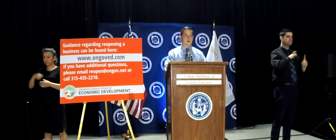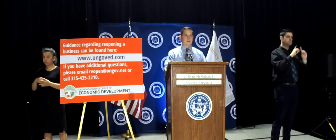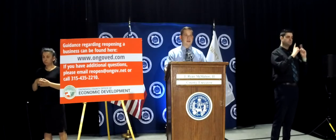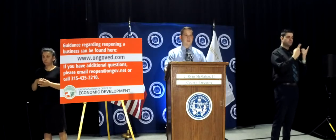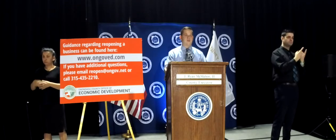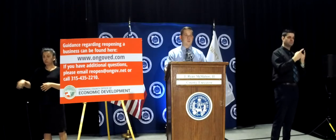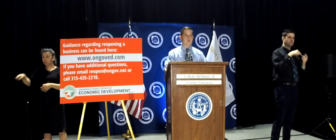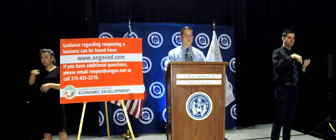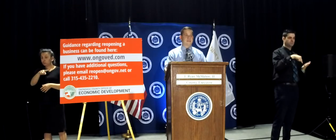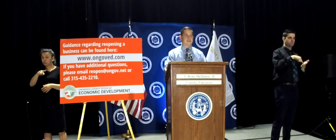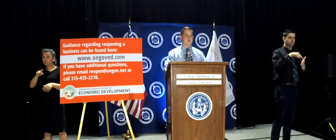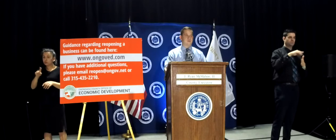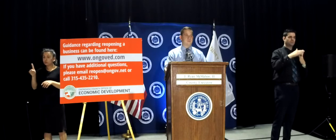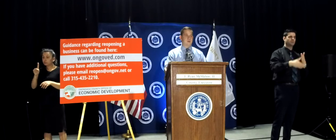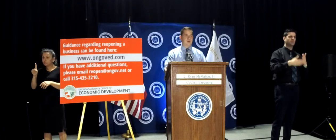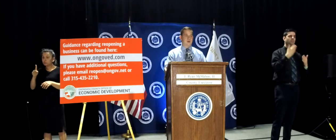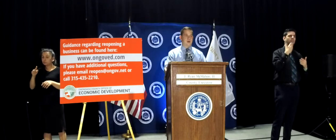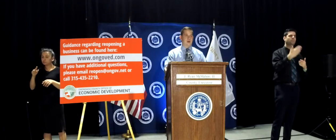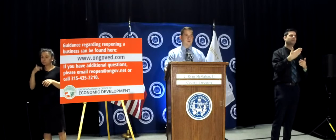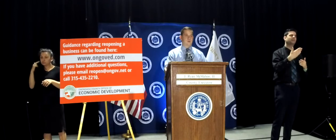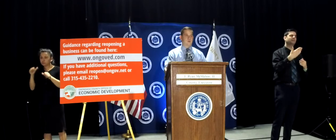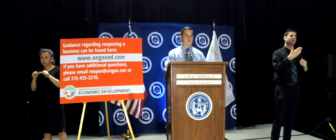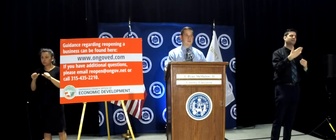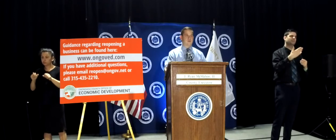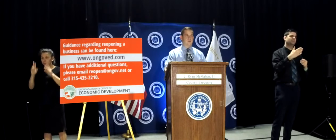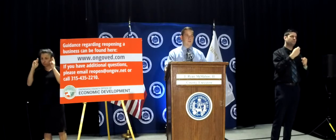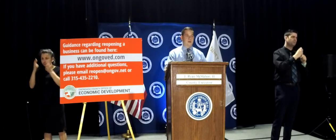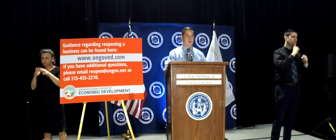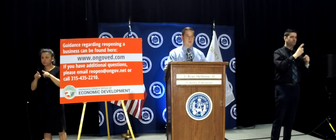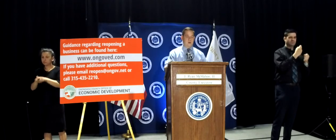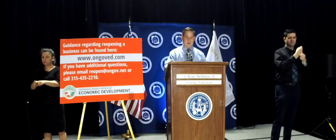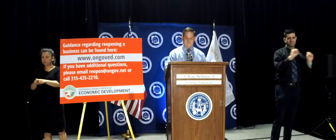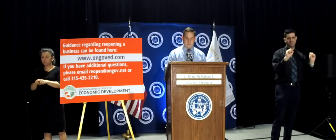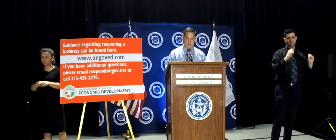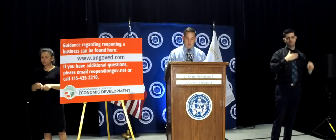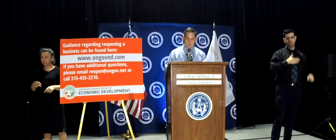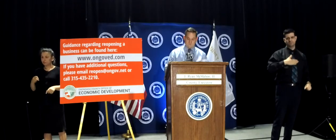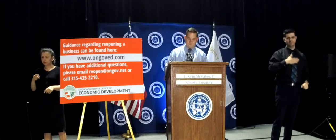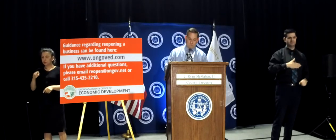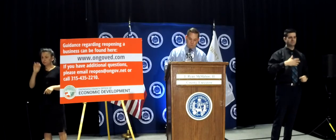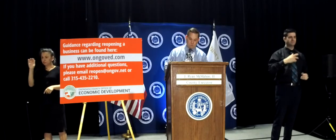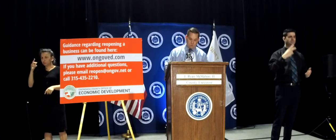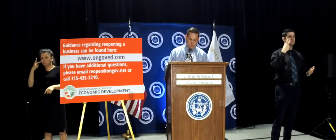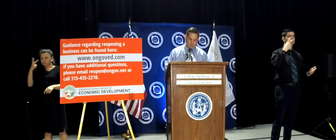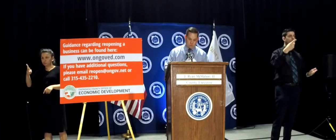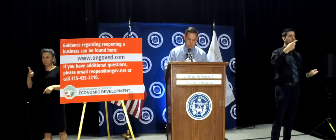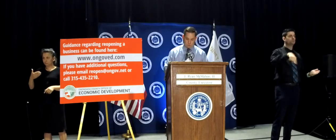and let's have everybody be safe. And I will hopefully see everybody back here on Monday. Thank you.